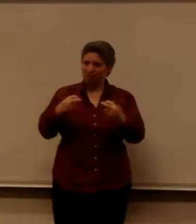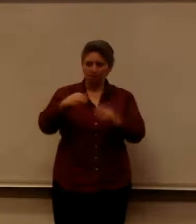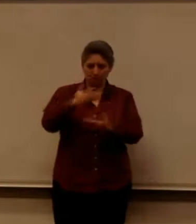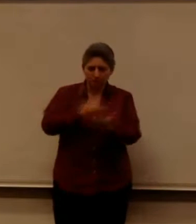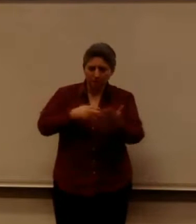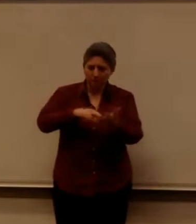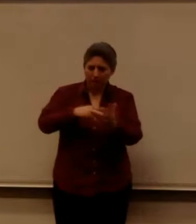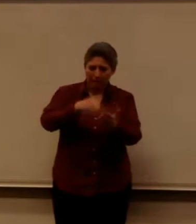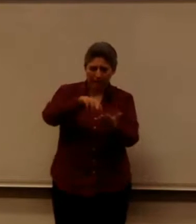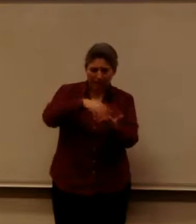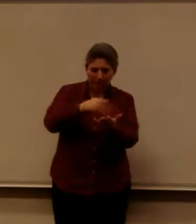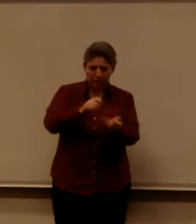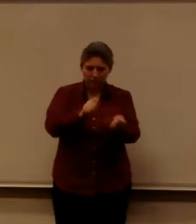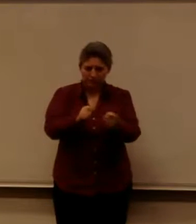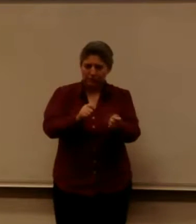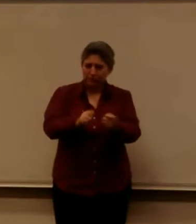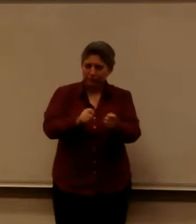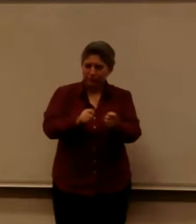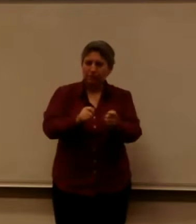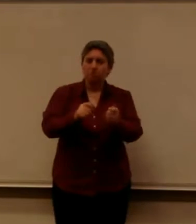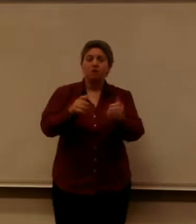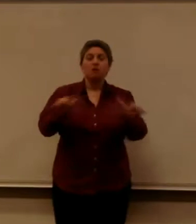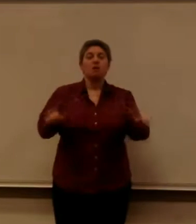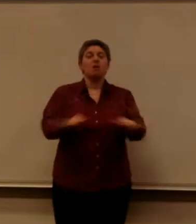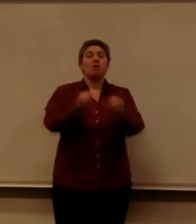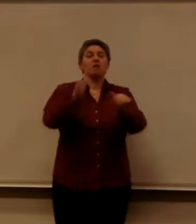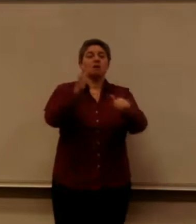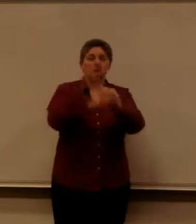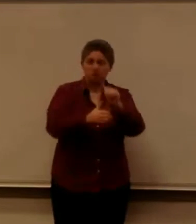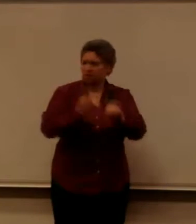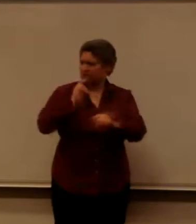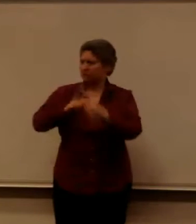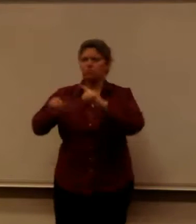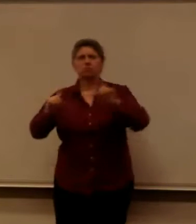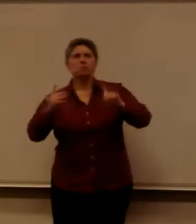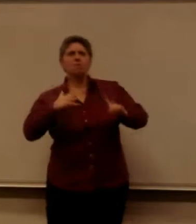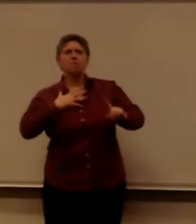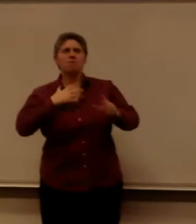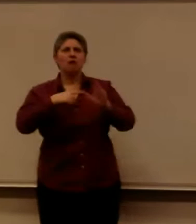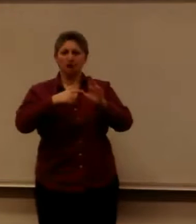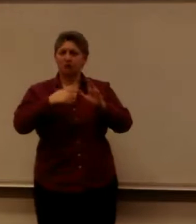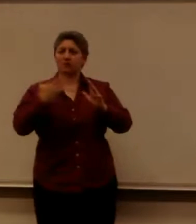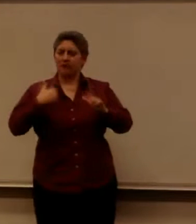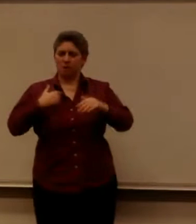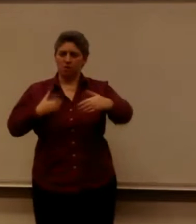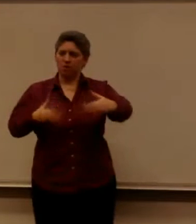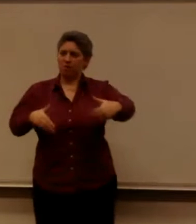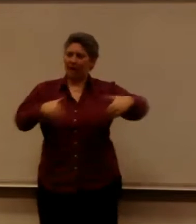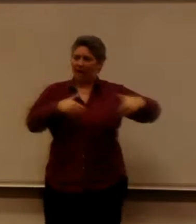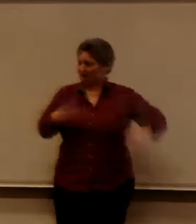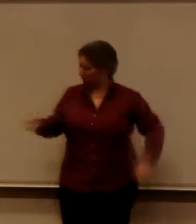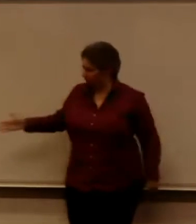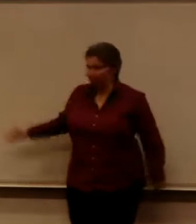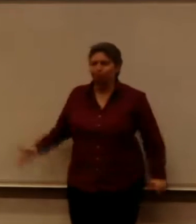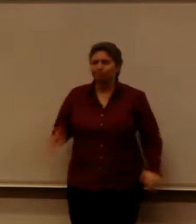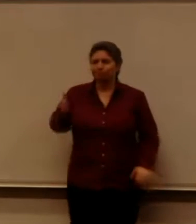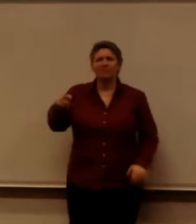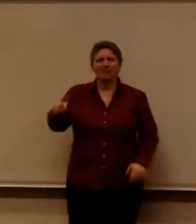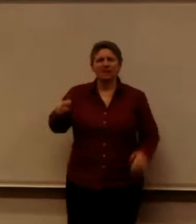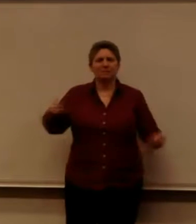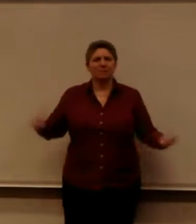from herself as well. So from planning and changes until it was finally passed, there's